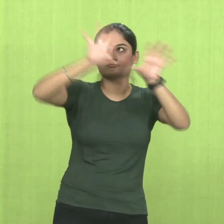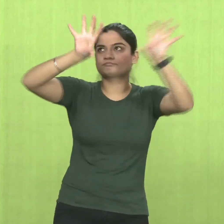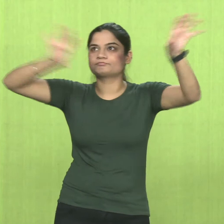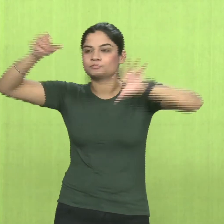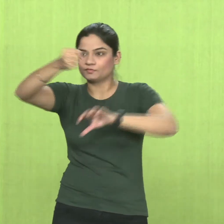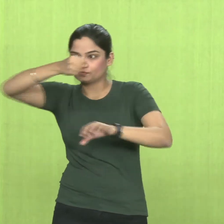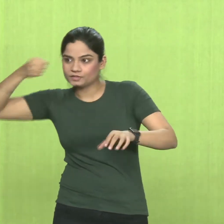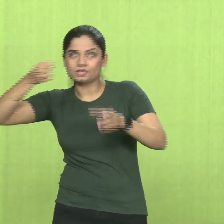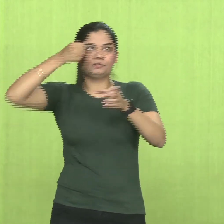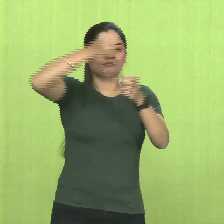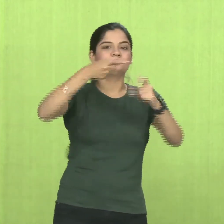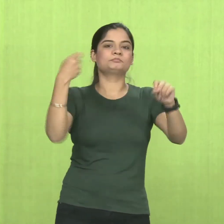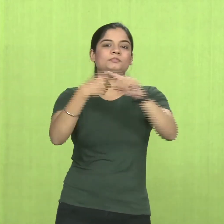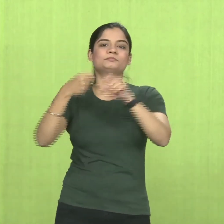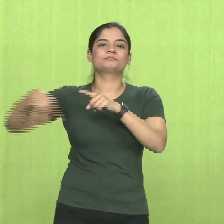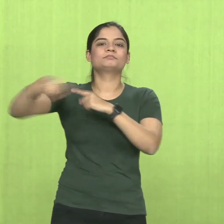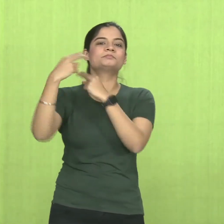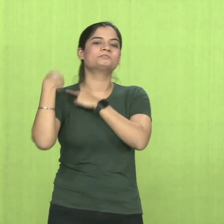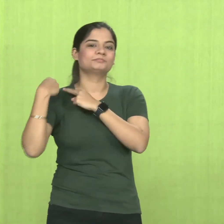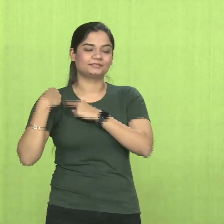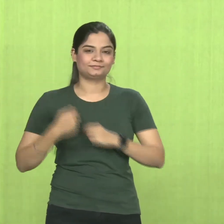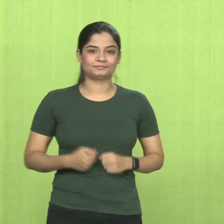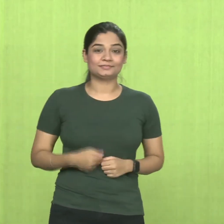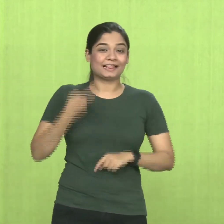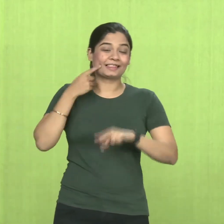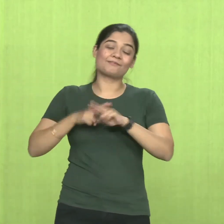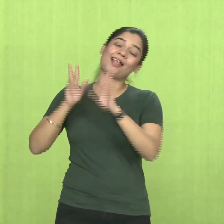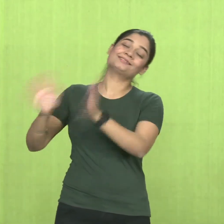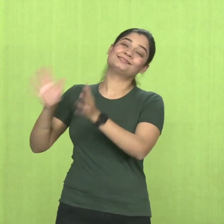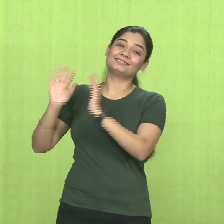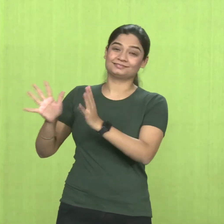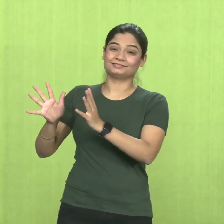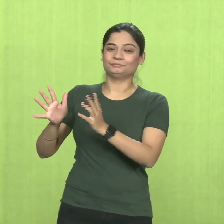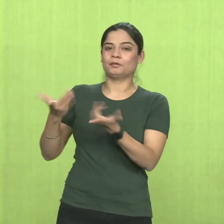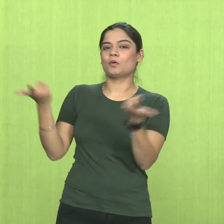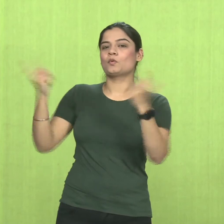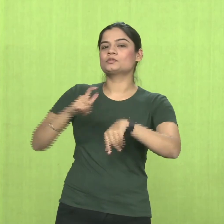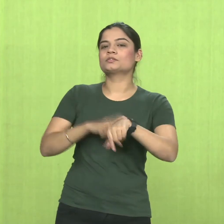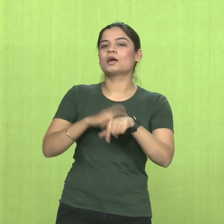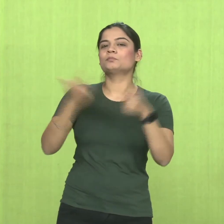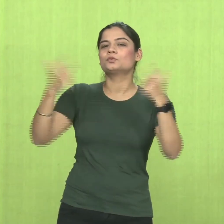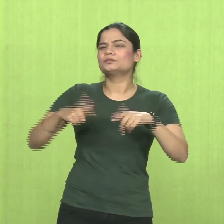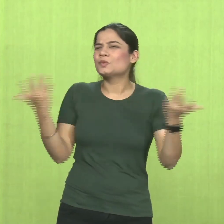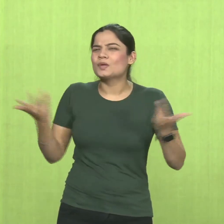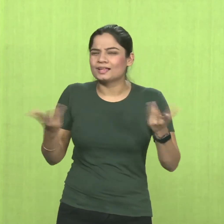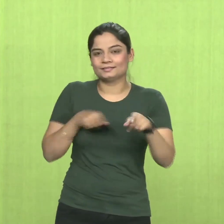in the shelves, in the airtight containers or in the refrigerator. There's a waste